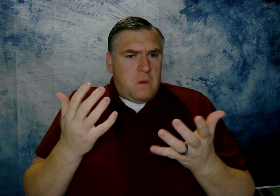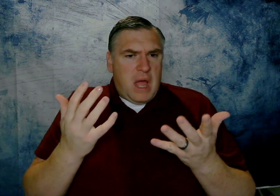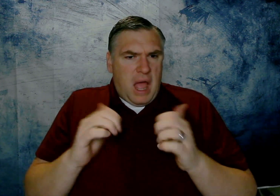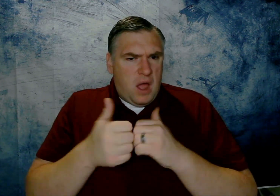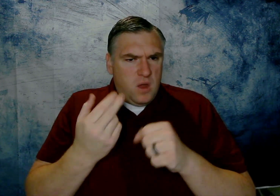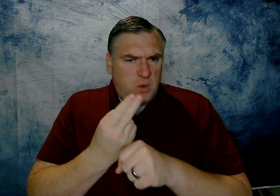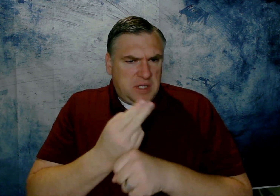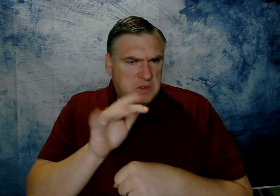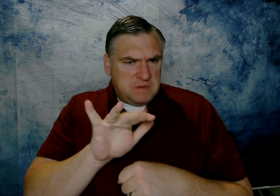spelling.